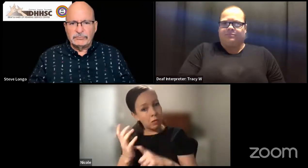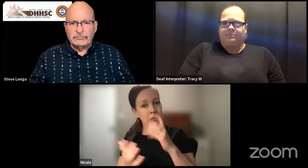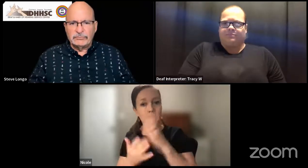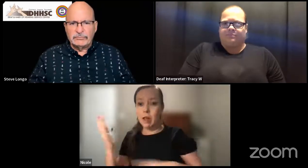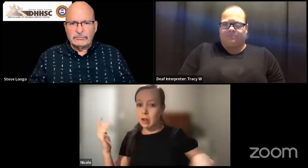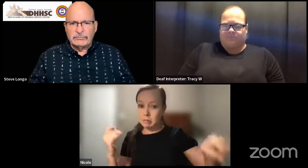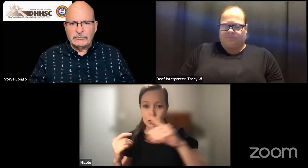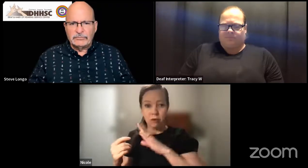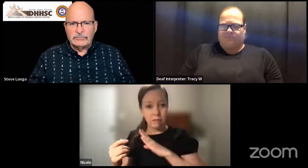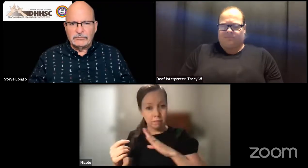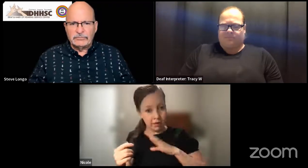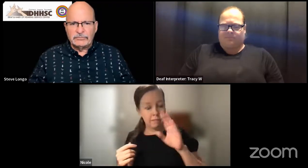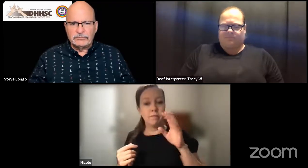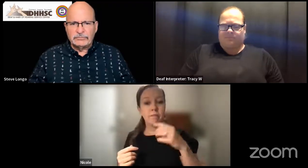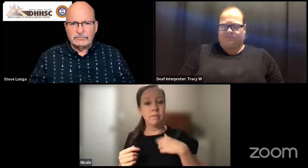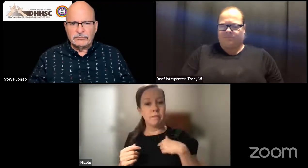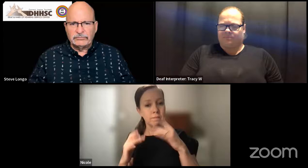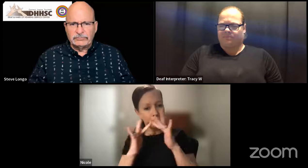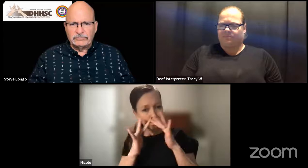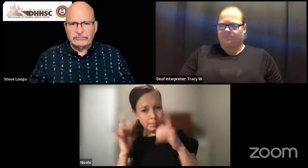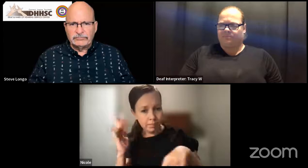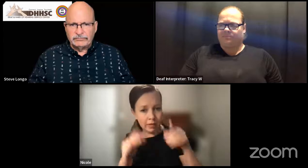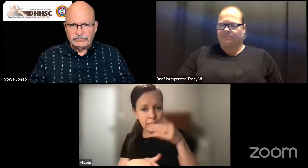Also about community comments, I noticed